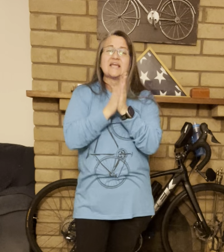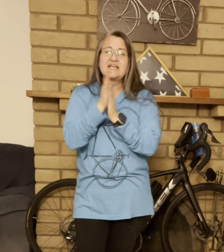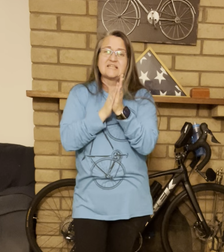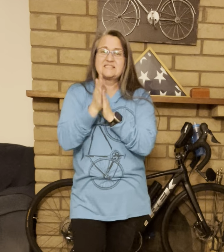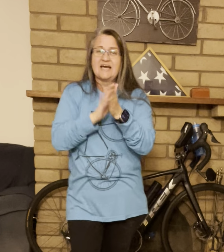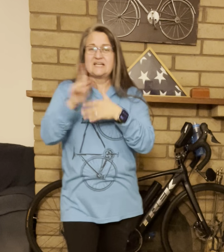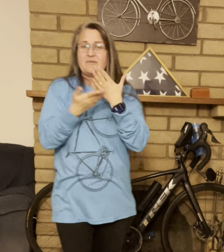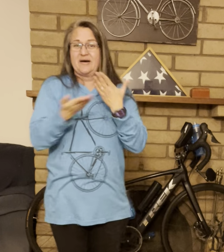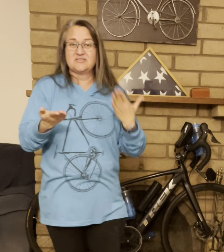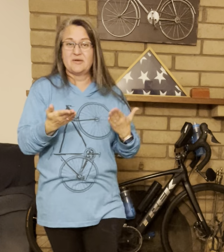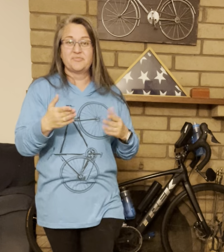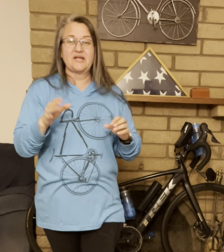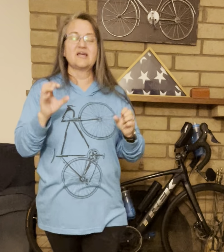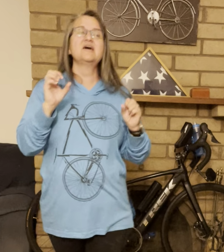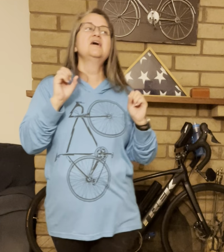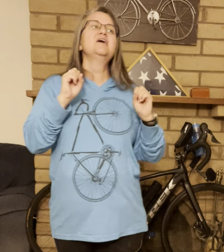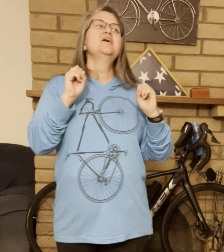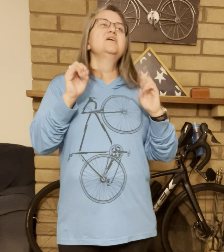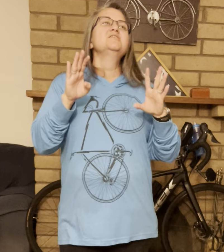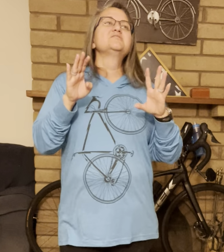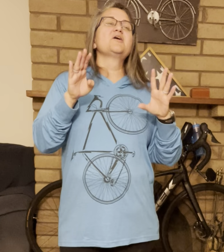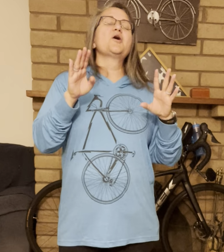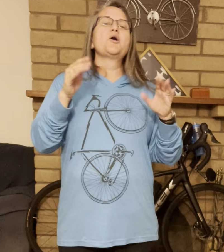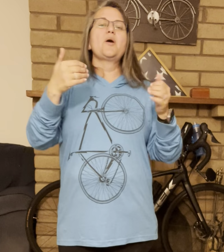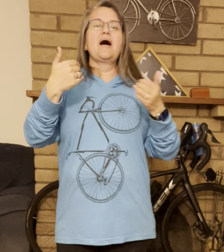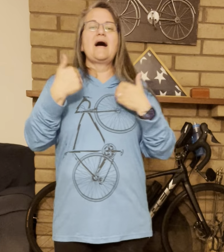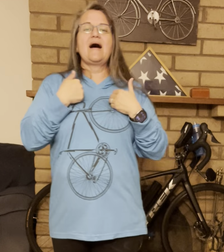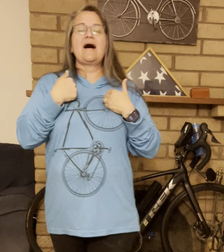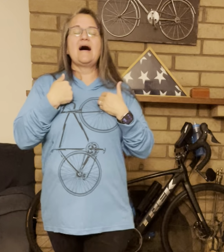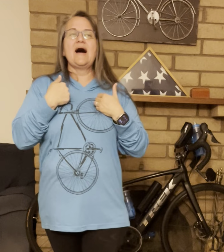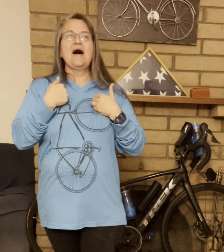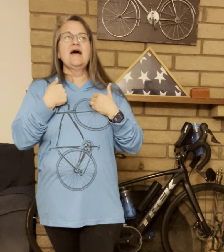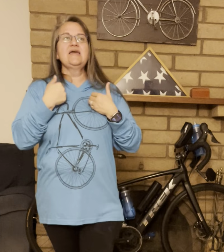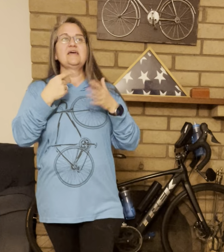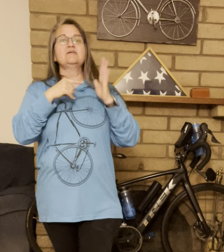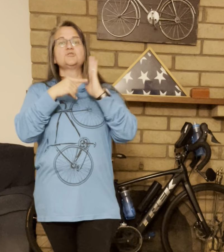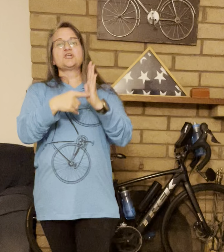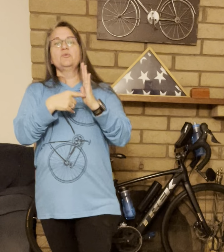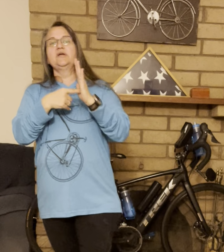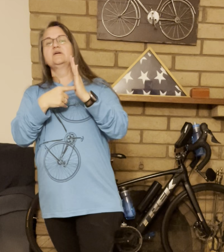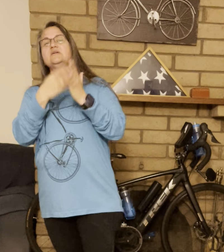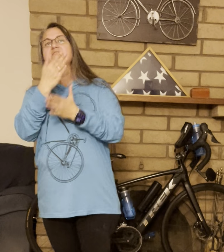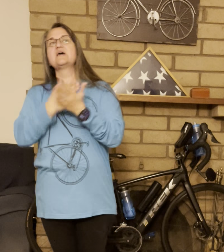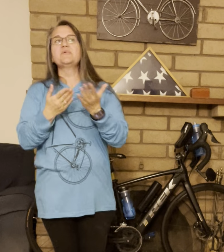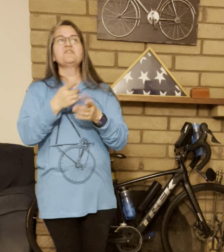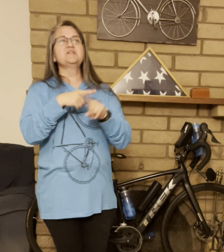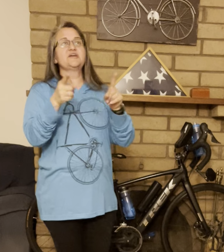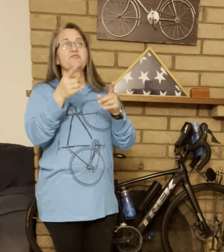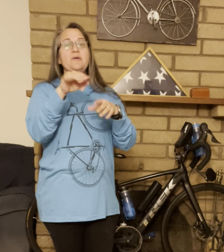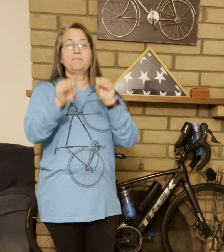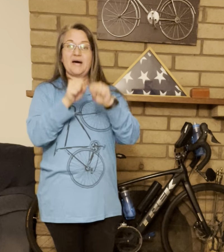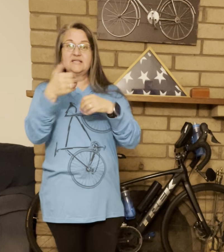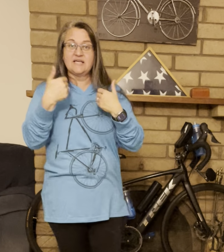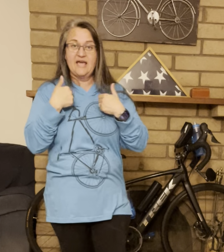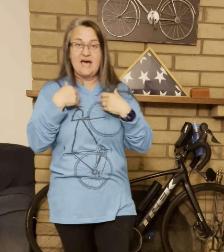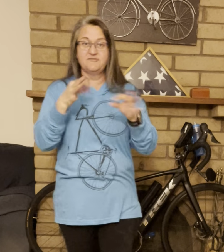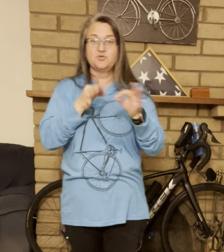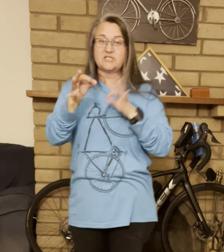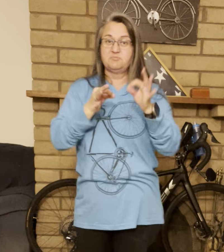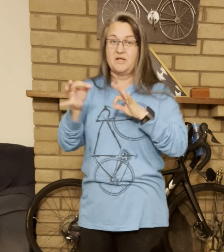get excited about something. So I am showing some of the different bikes I have to explain